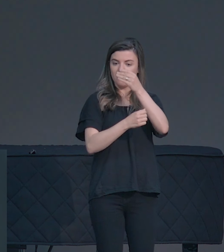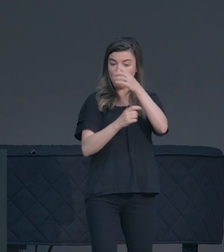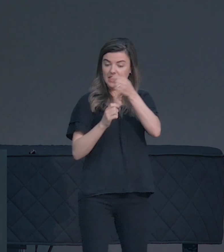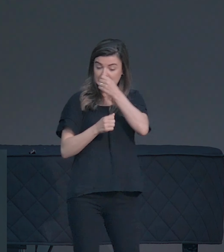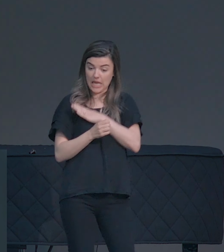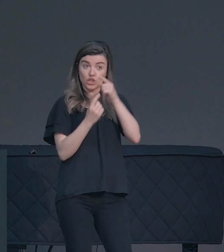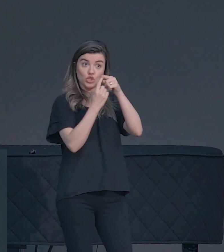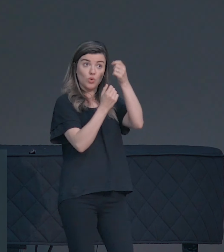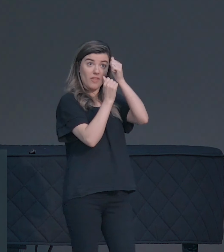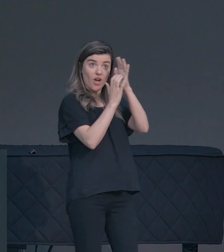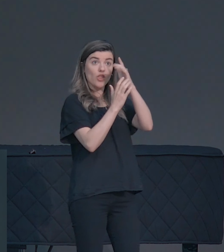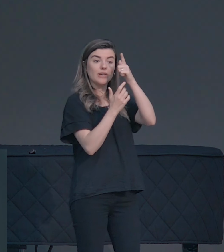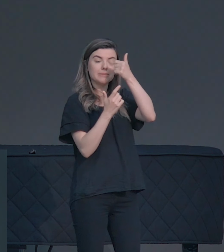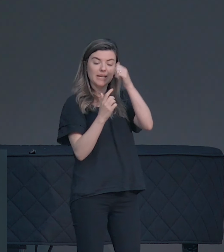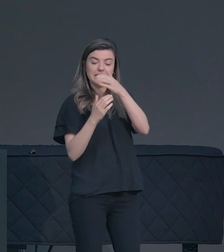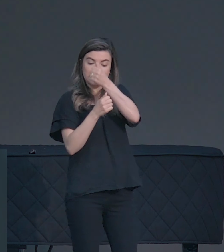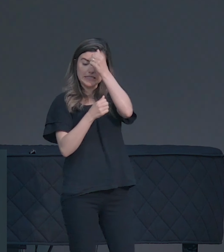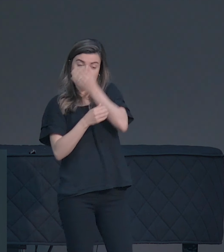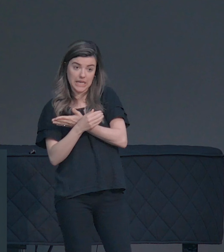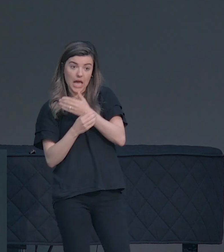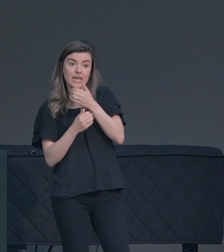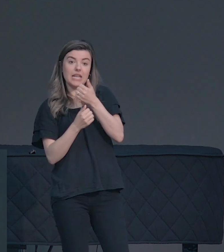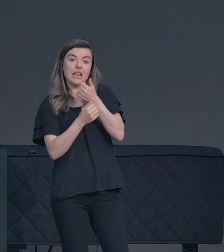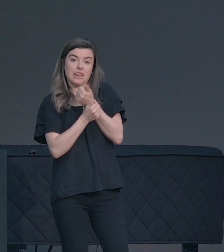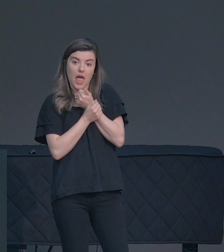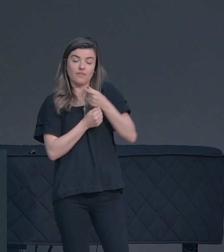is because he loves you.